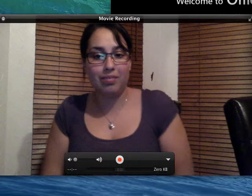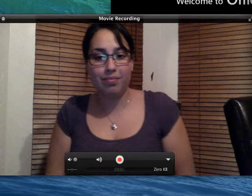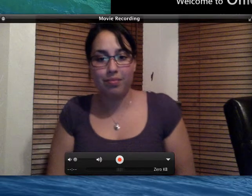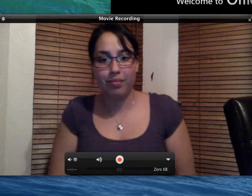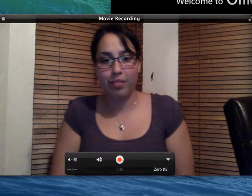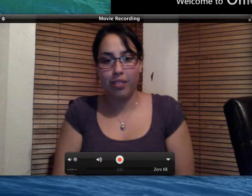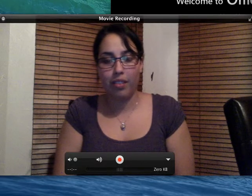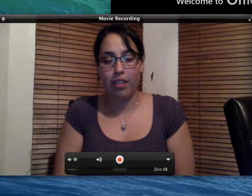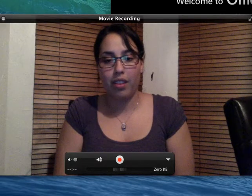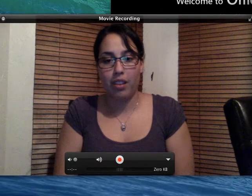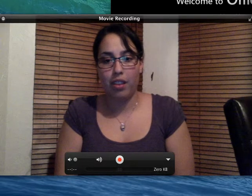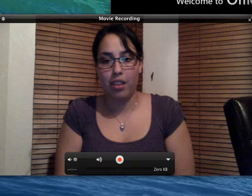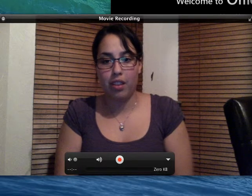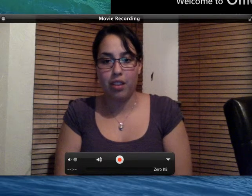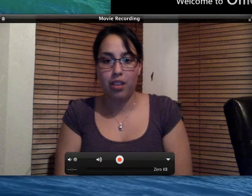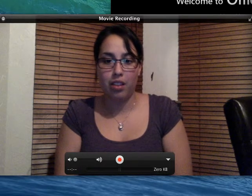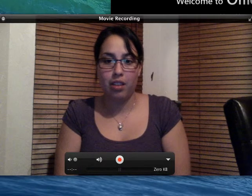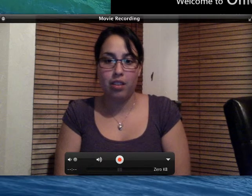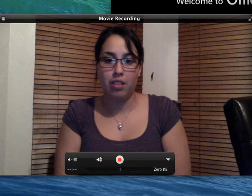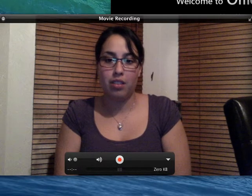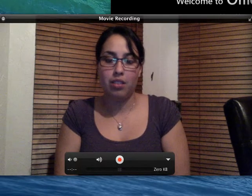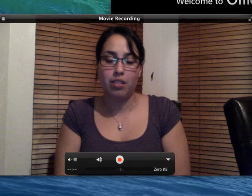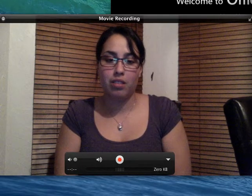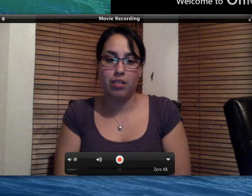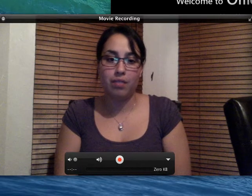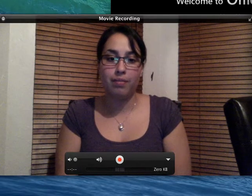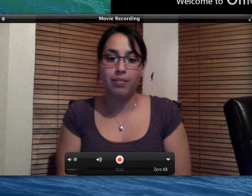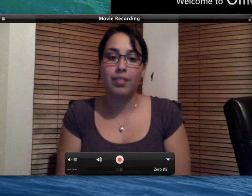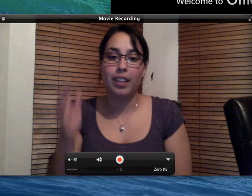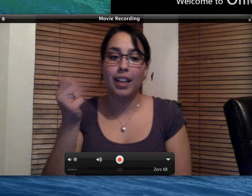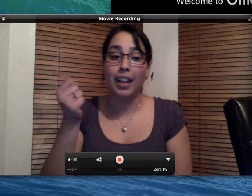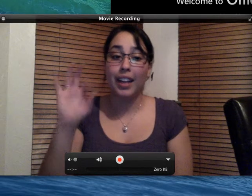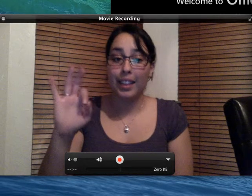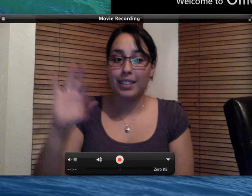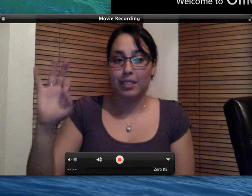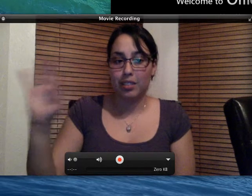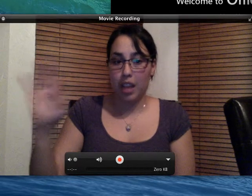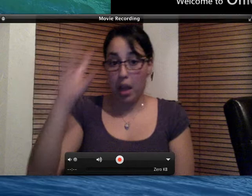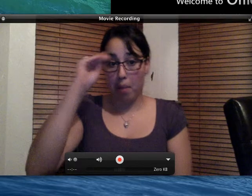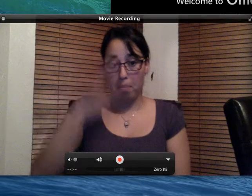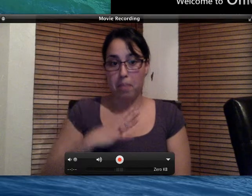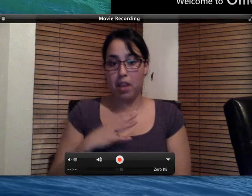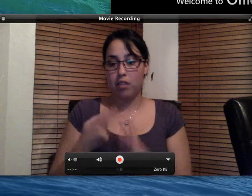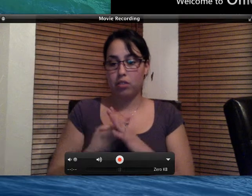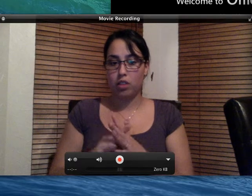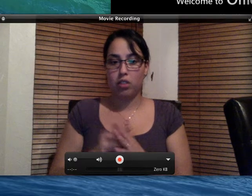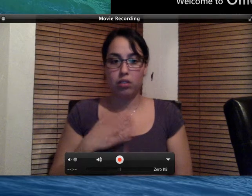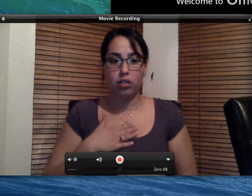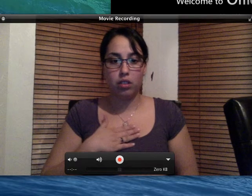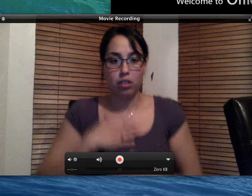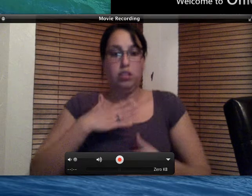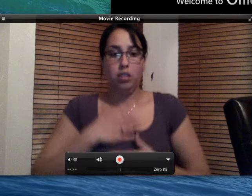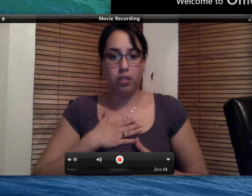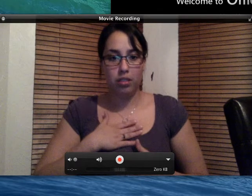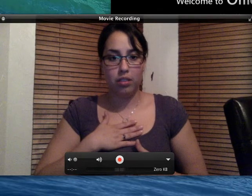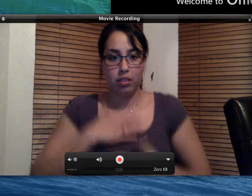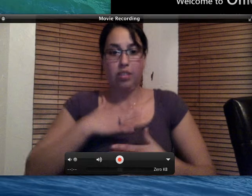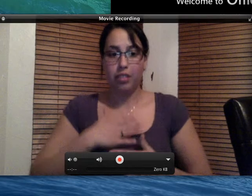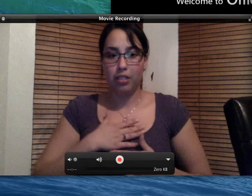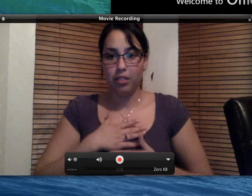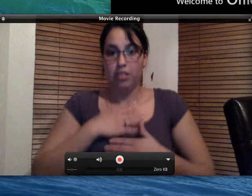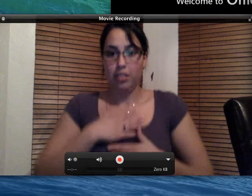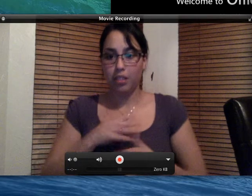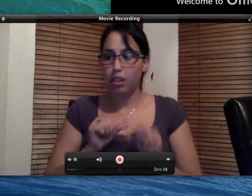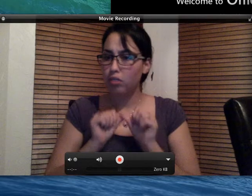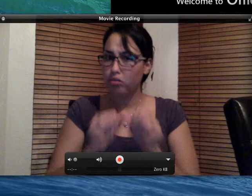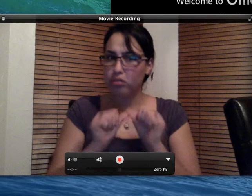Okay, in 1999, in the state of Israel, a man began hiccuping. And this was one of those cases. It went on and on. He